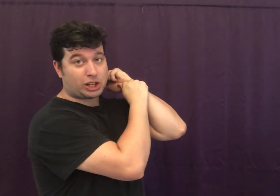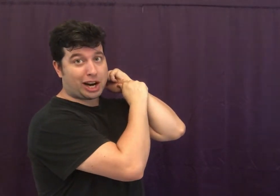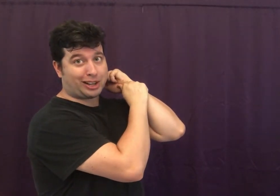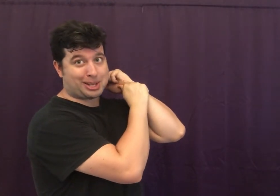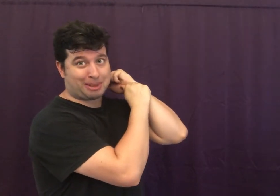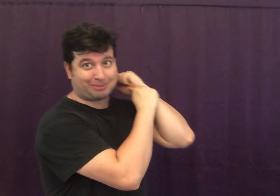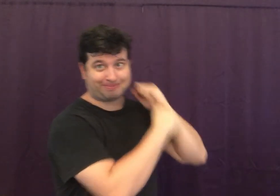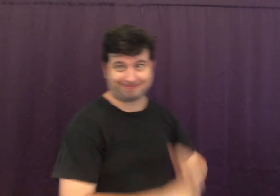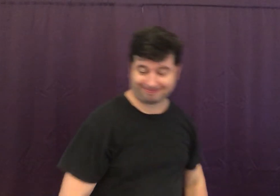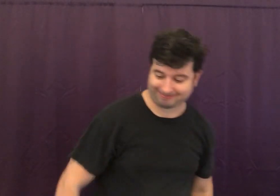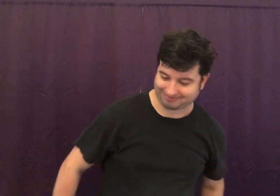carrying something.